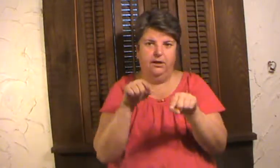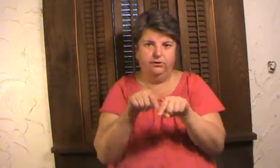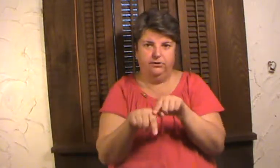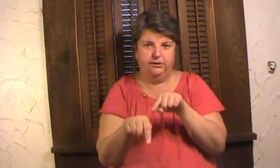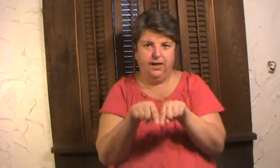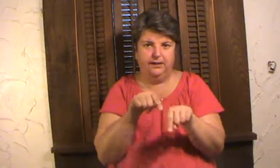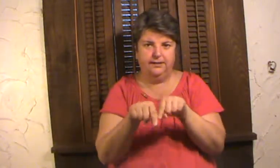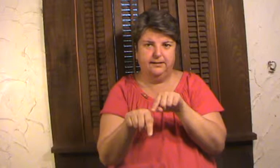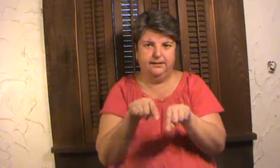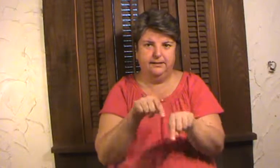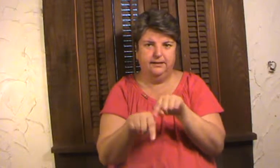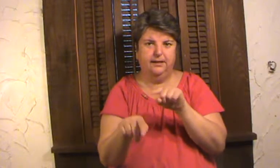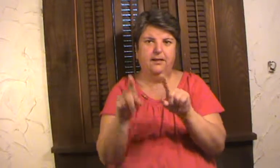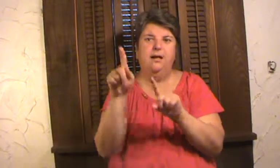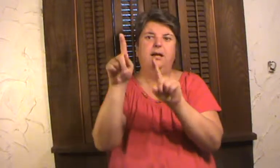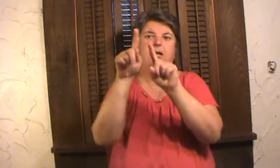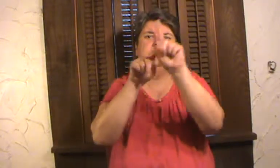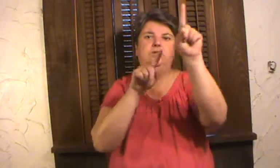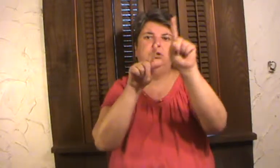So socks, star.